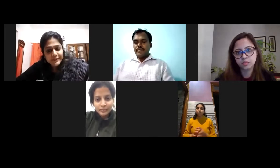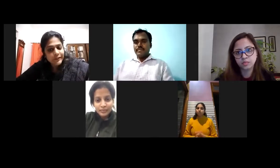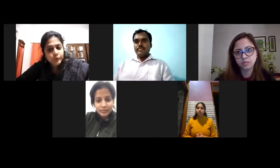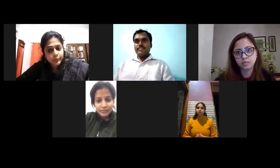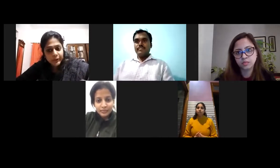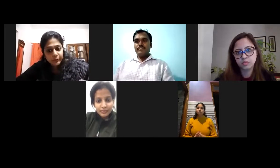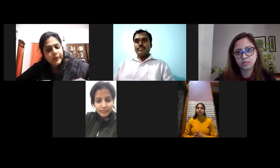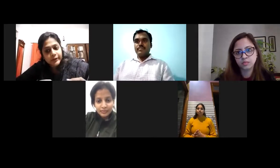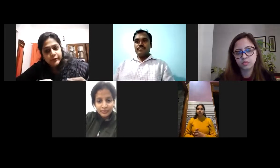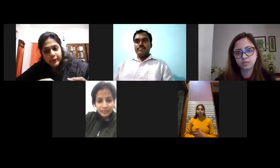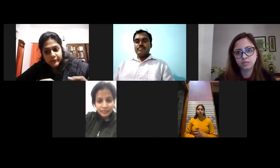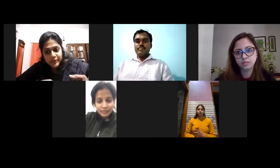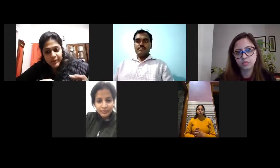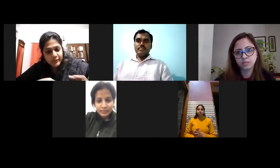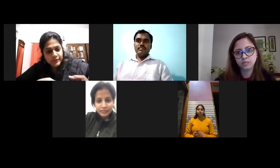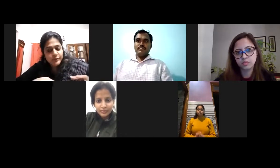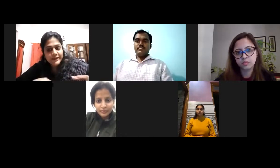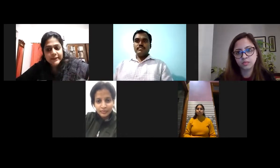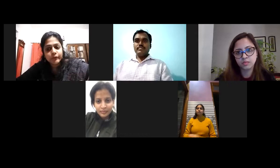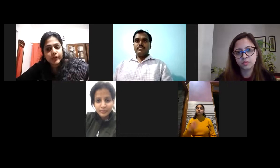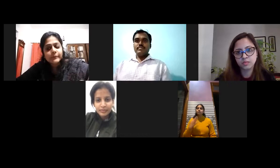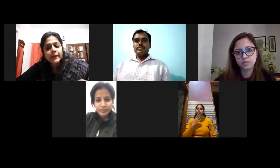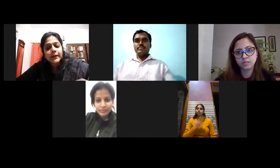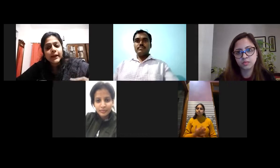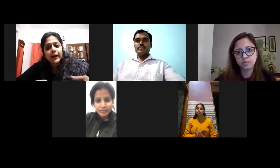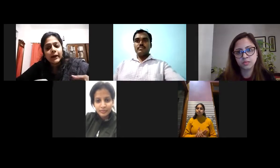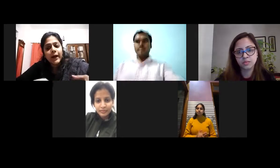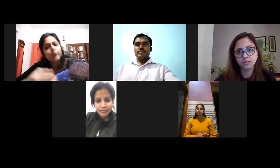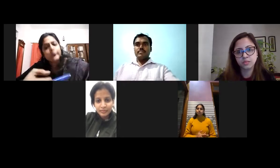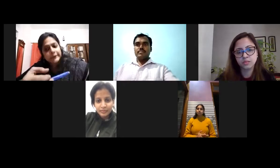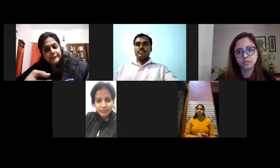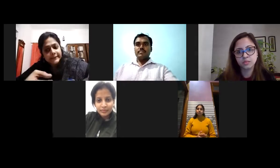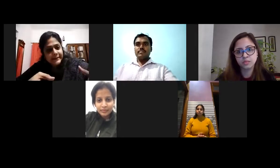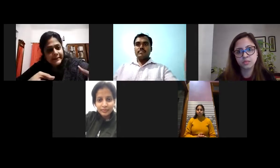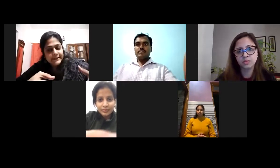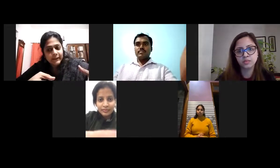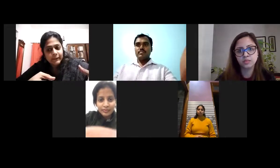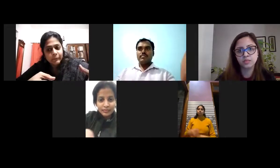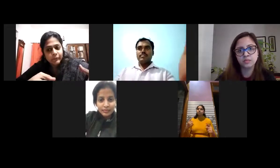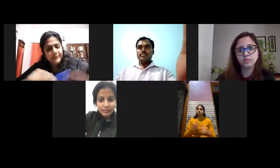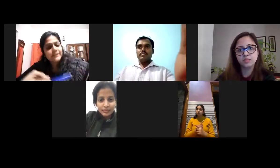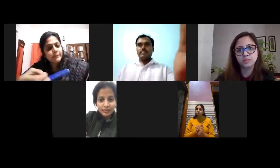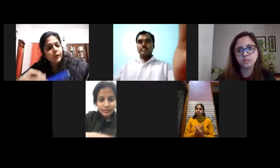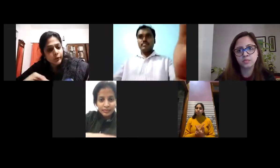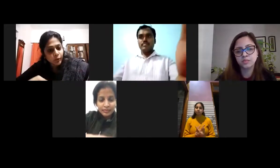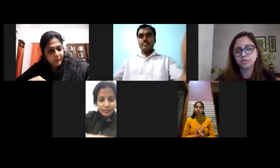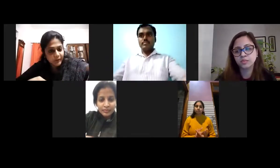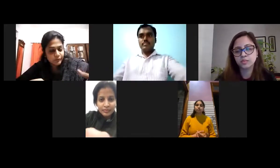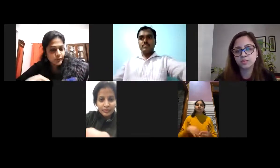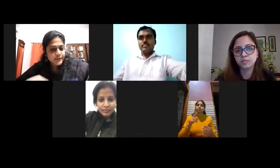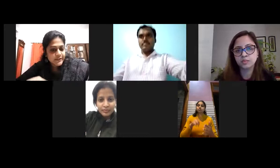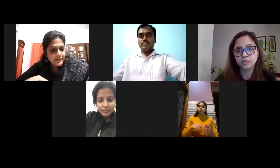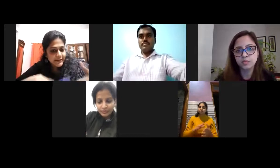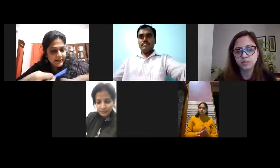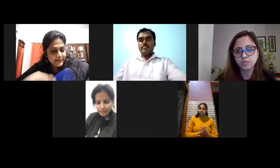of misanthropy on the narrator of Gulliver's Travels, which basically for him, ironically, takes the text beyond the normative.